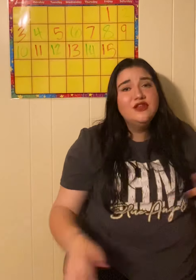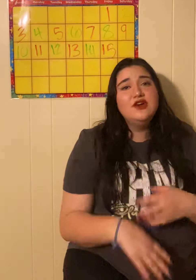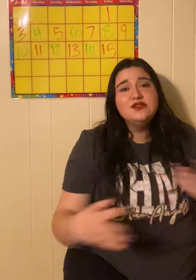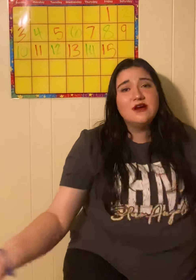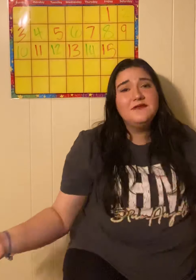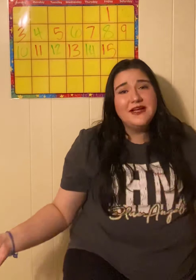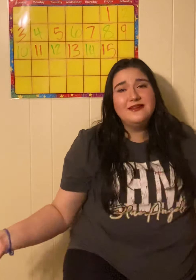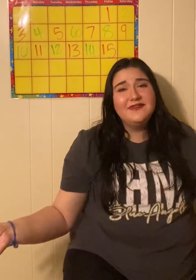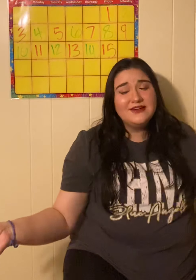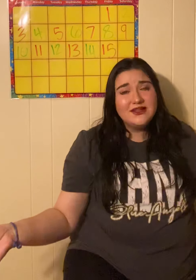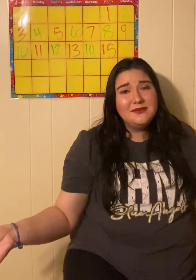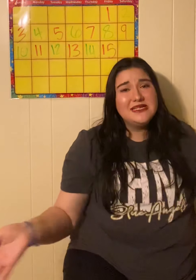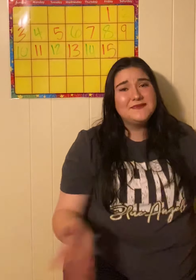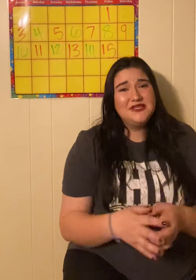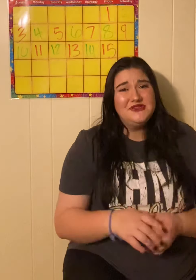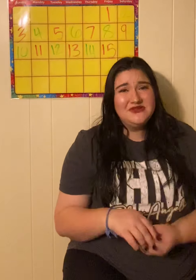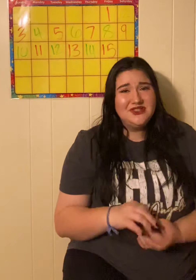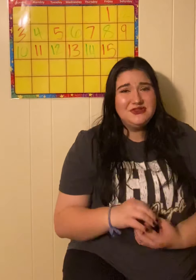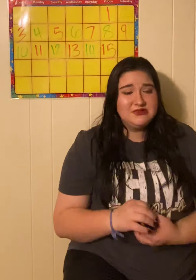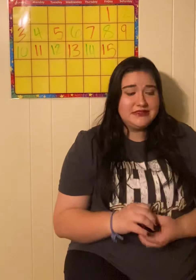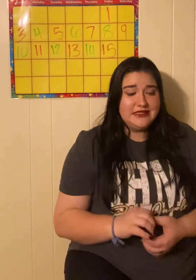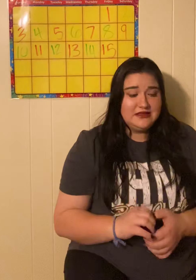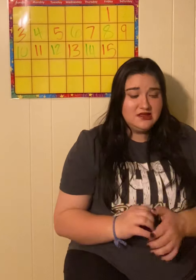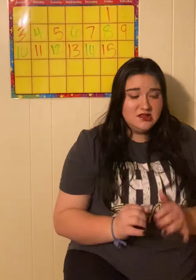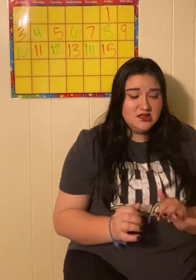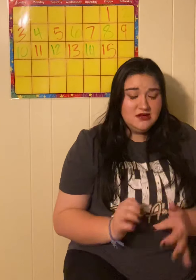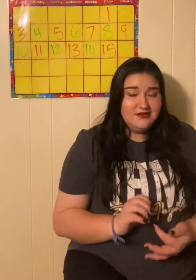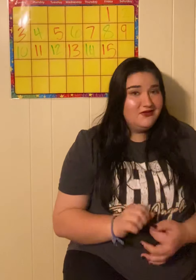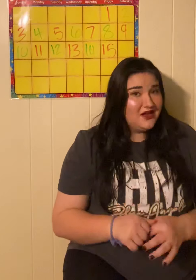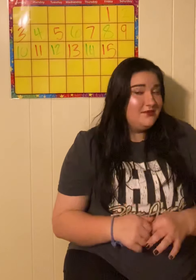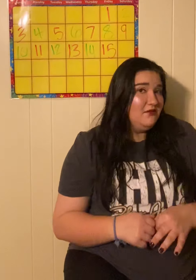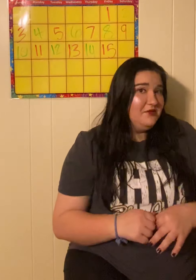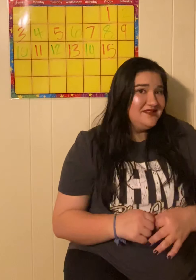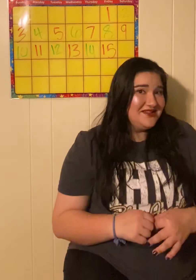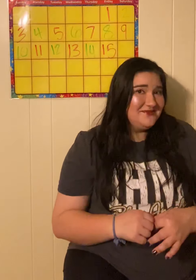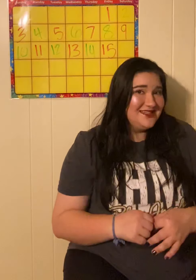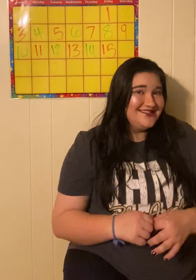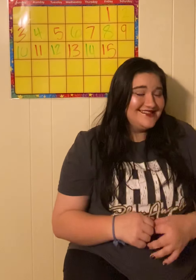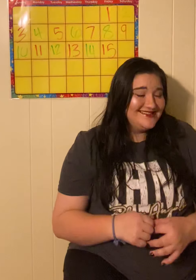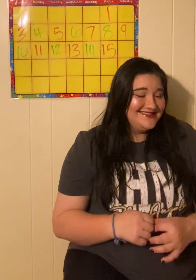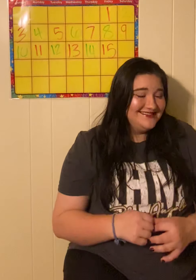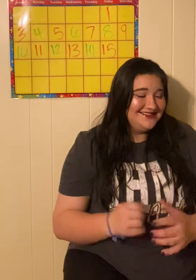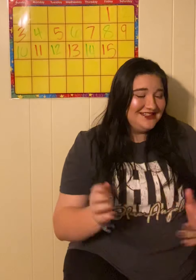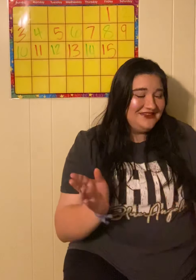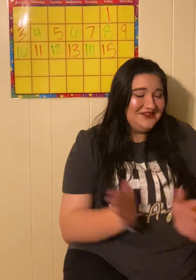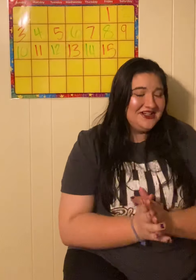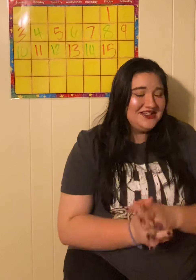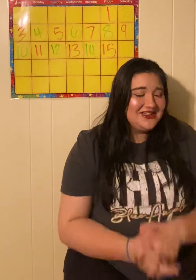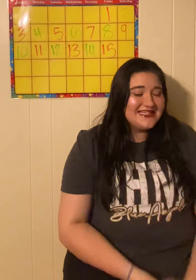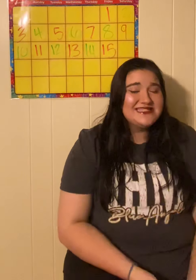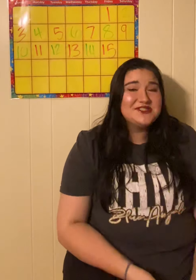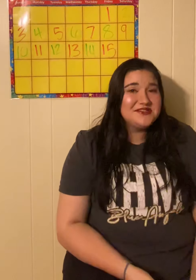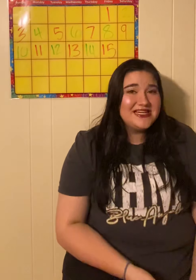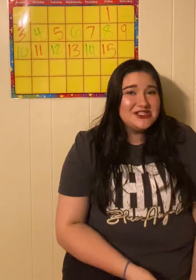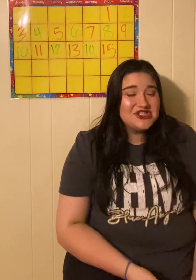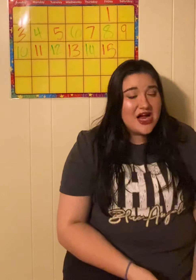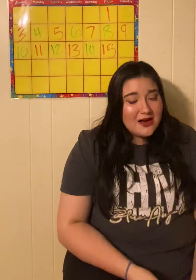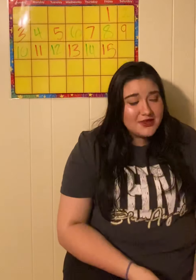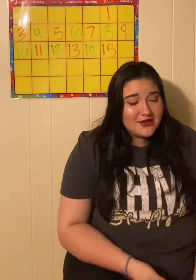Those are all found on the beach, but you don't usually find bumblebees on the beach. All right, very good. You guys did a great job with our